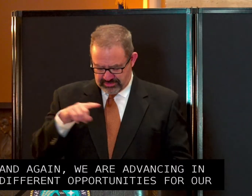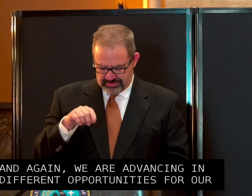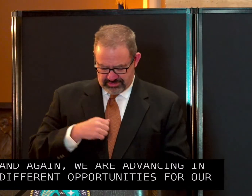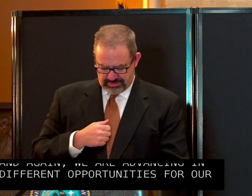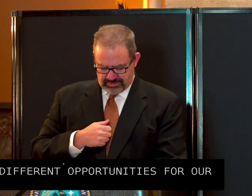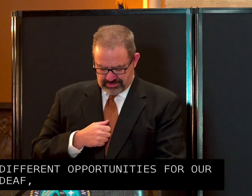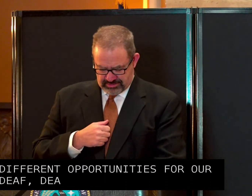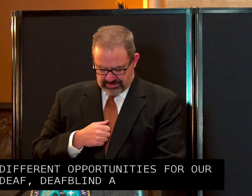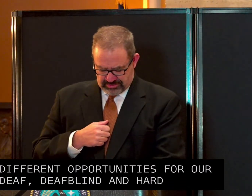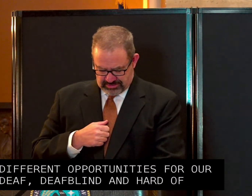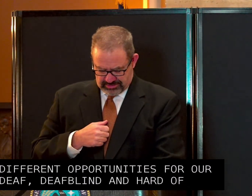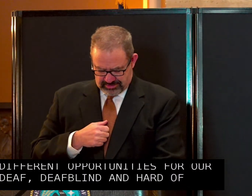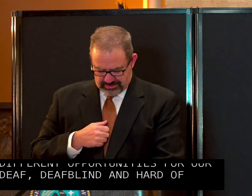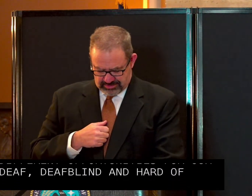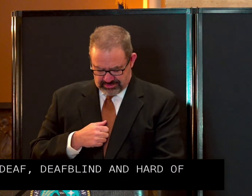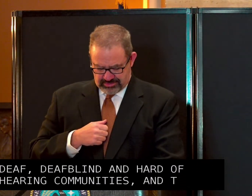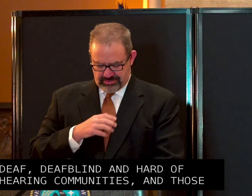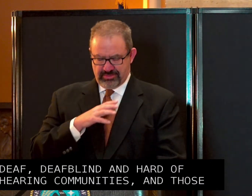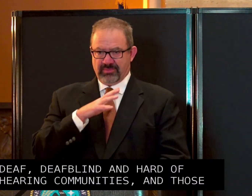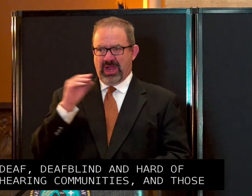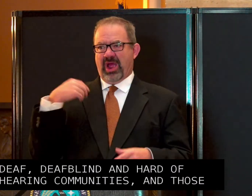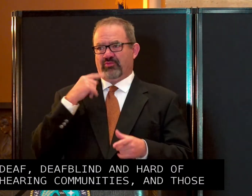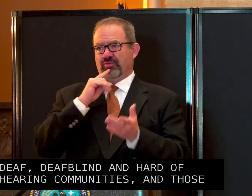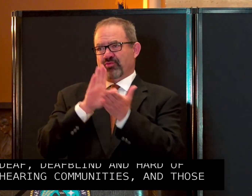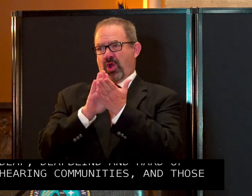communities, and those efforts will only continue.